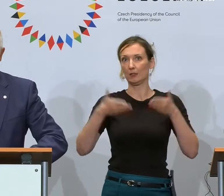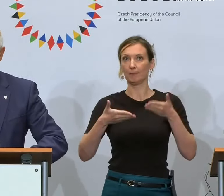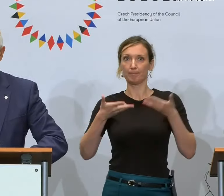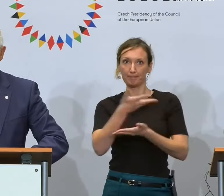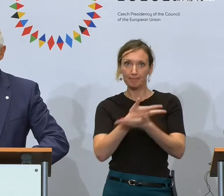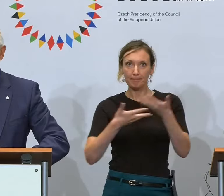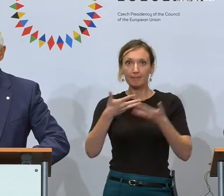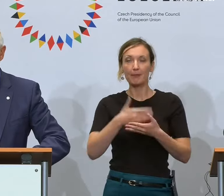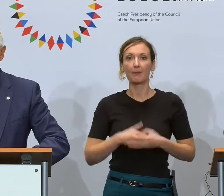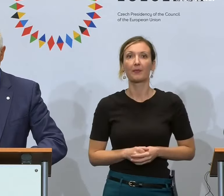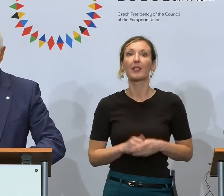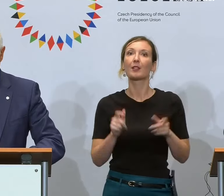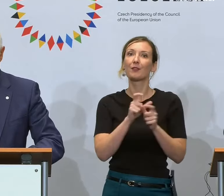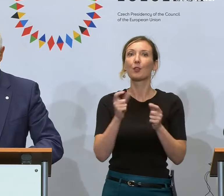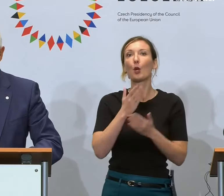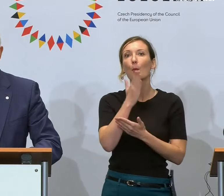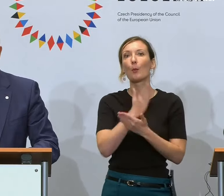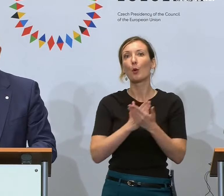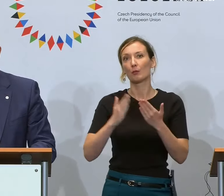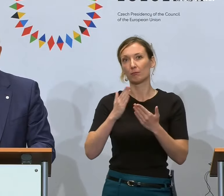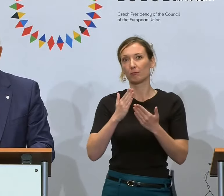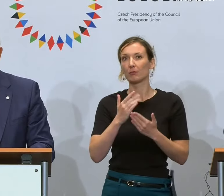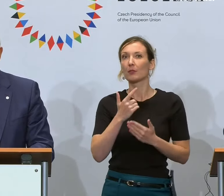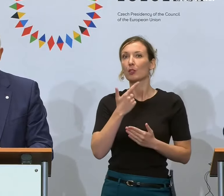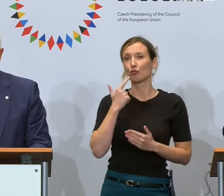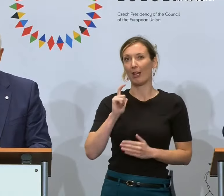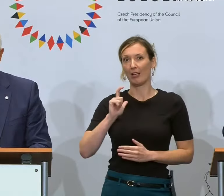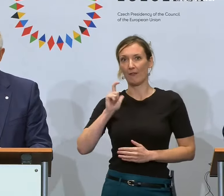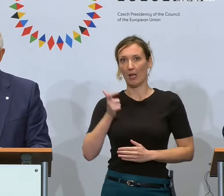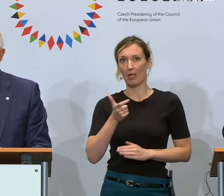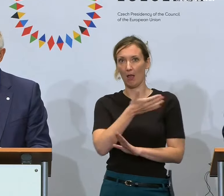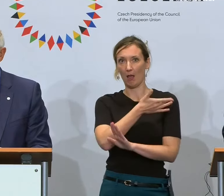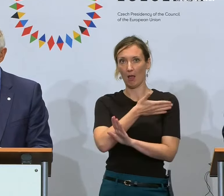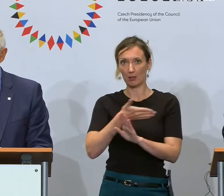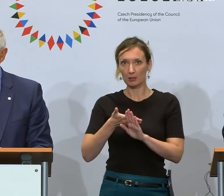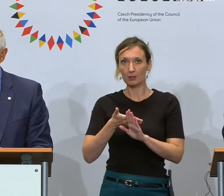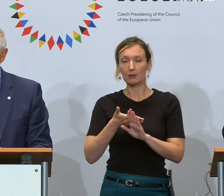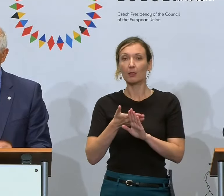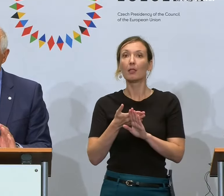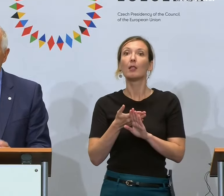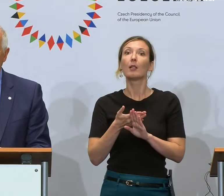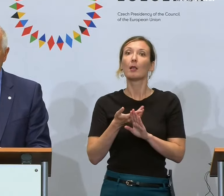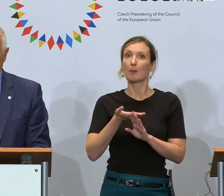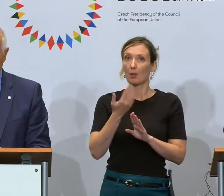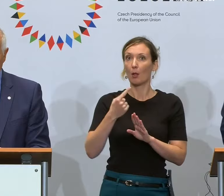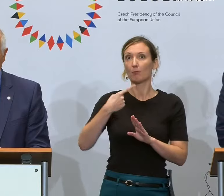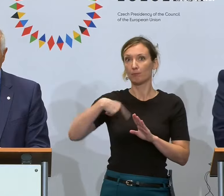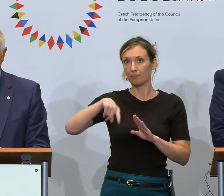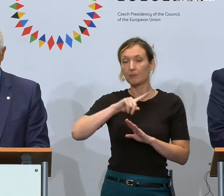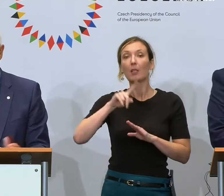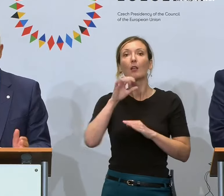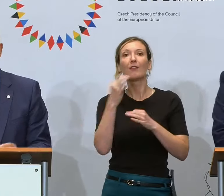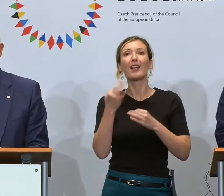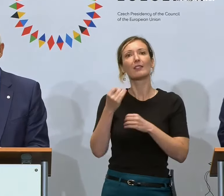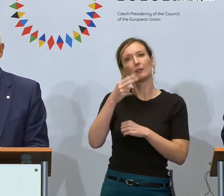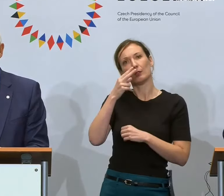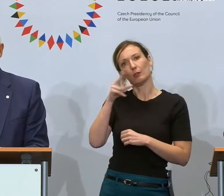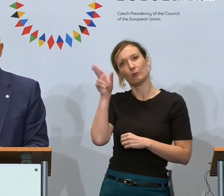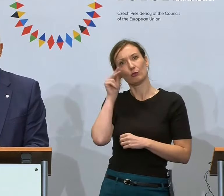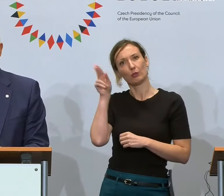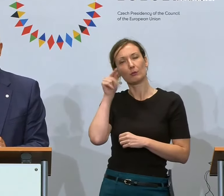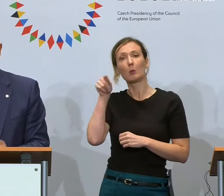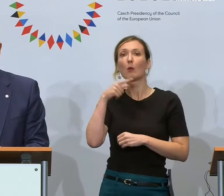because since mid of July, we have seen a substantial increase on border crossing from